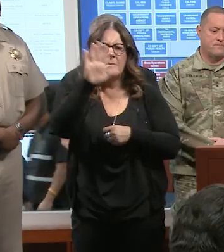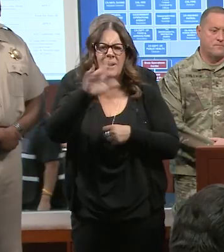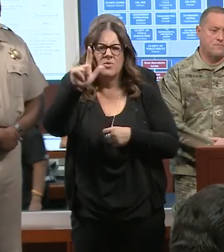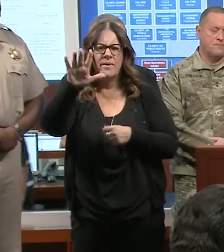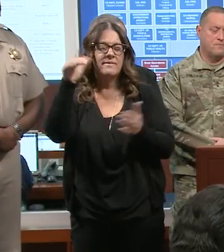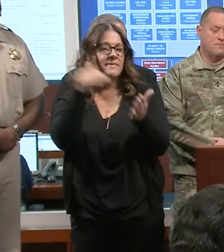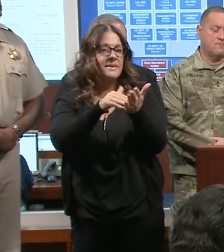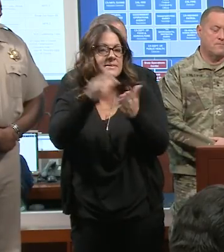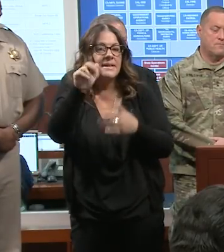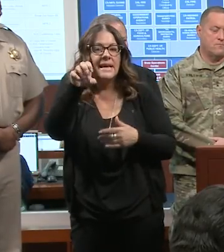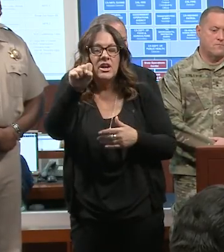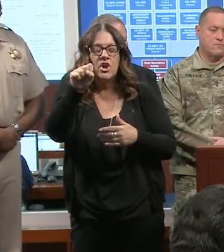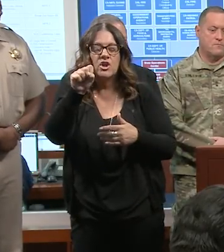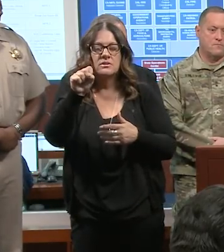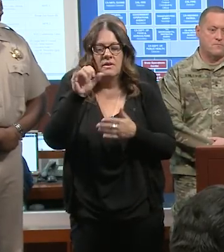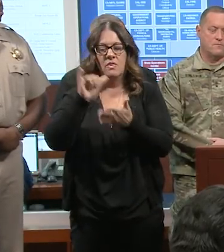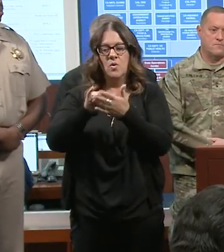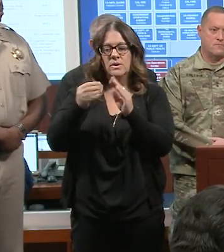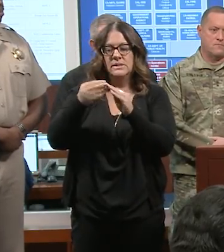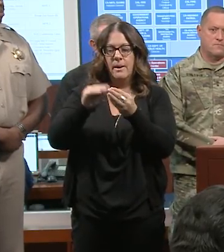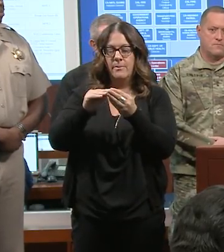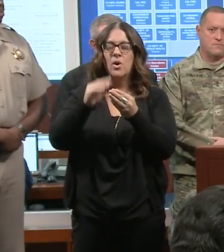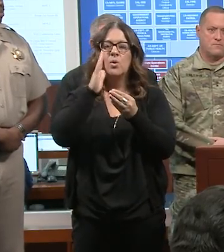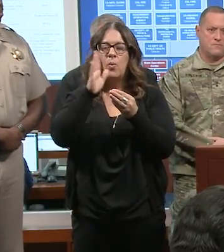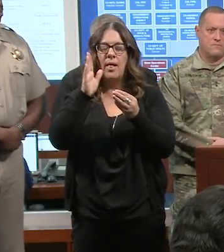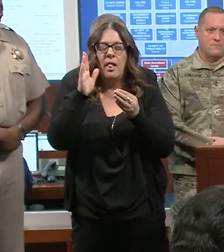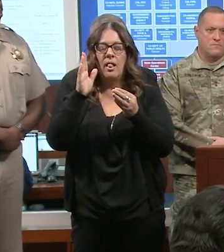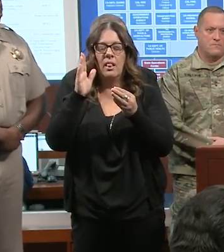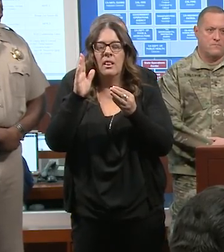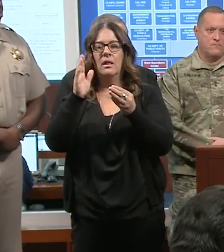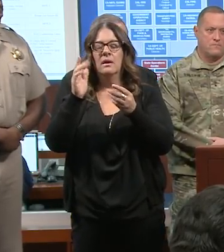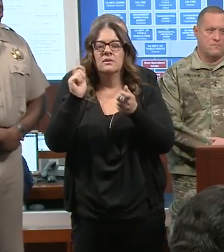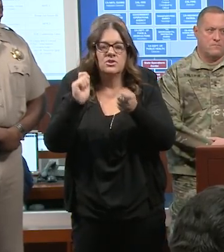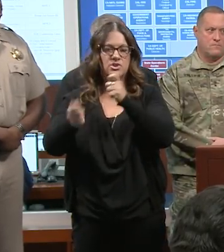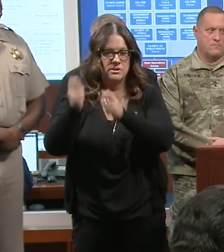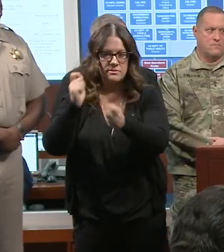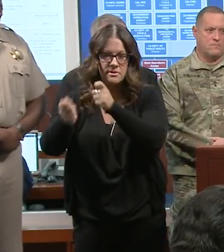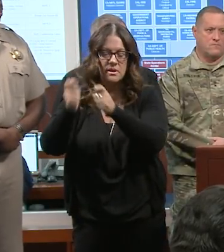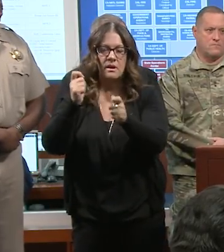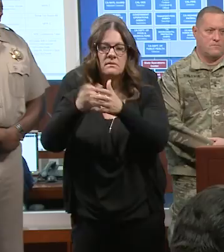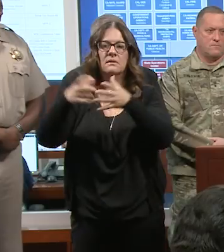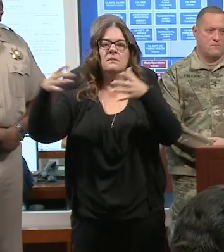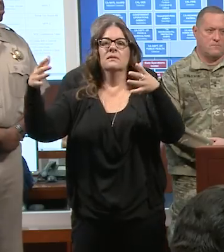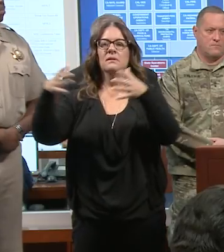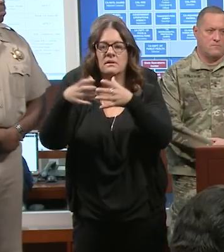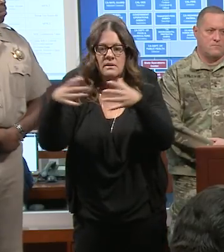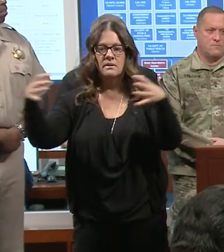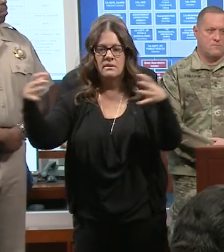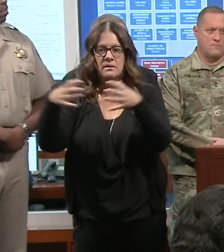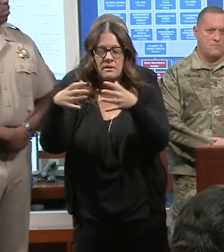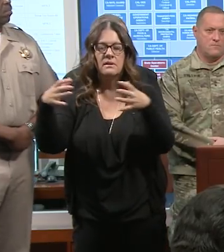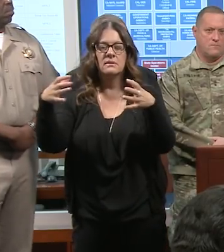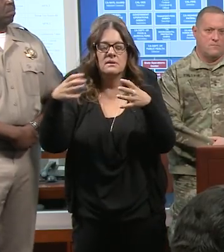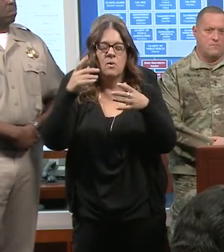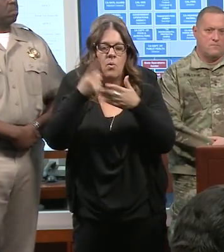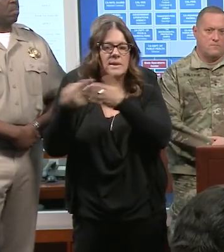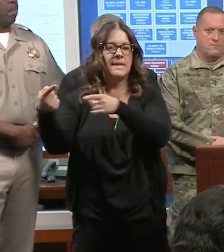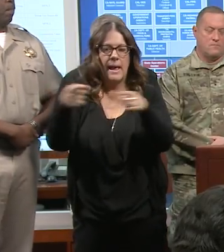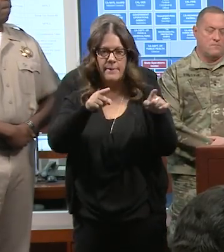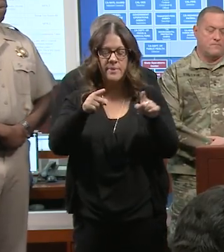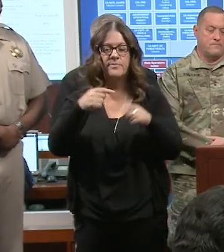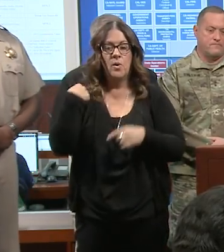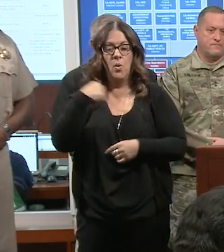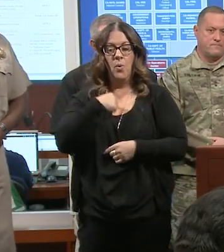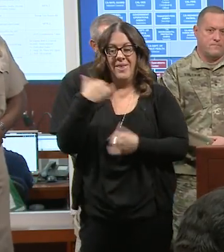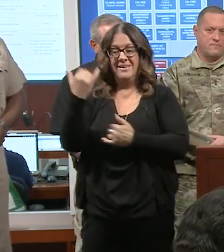25,000 acres. And these numbers are very fluid, and they're going to change throughout the day as these fires grow. We initiated additional evacuation orders